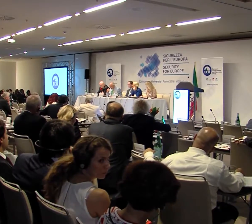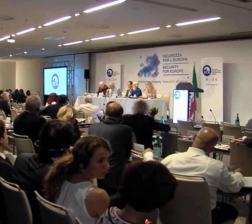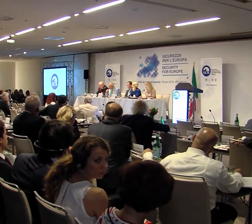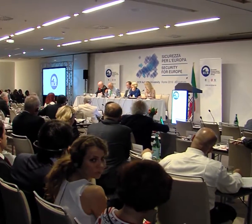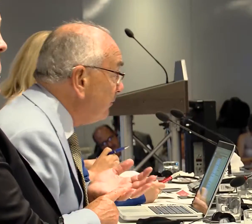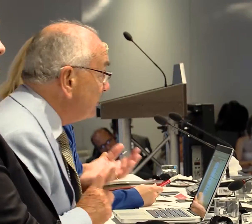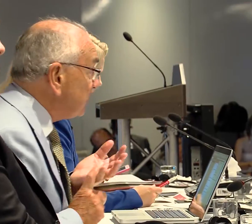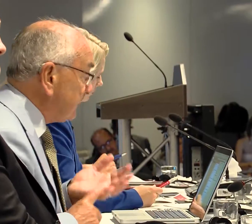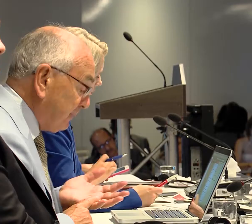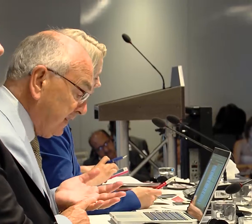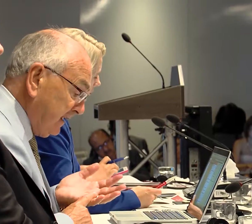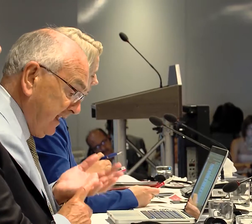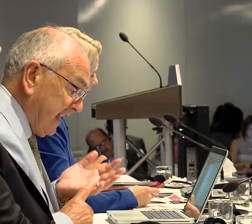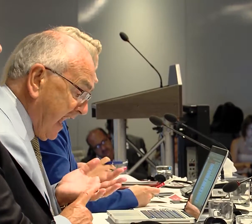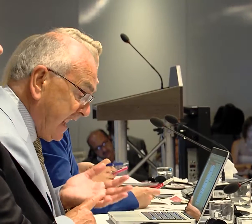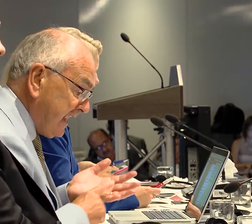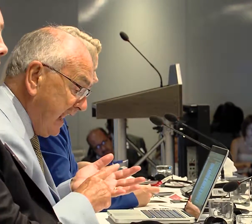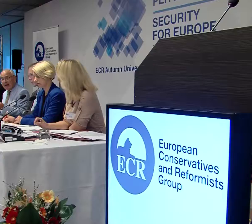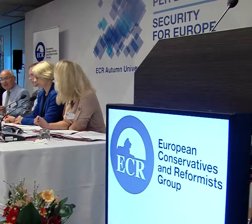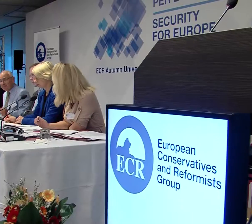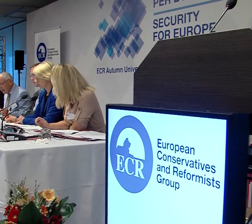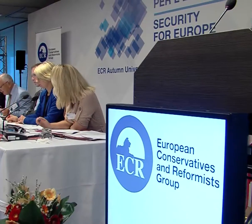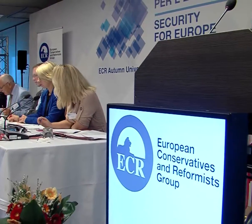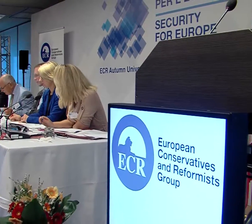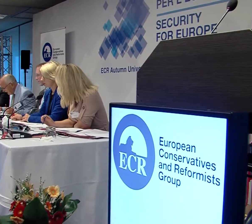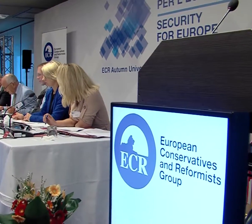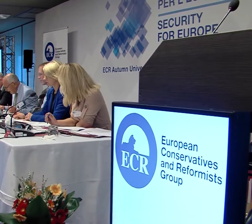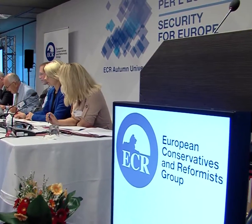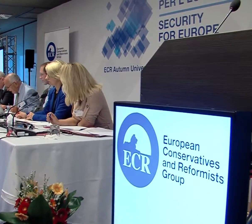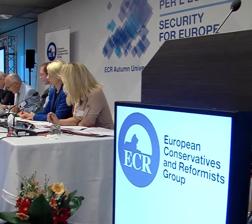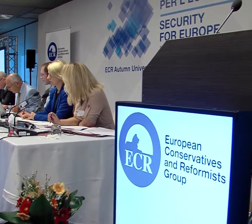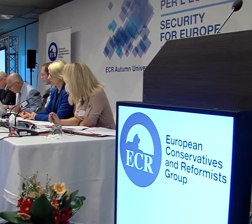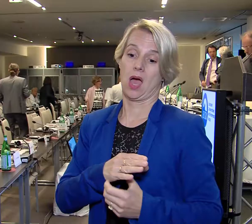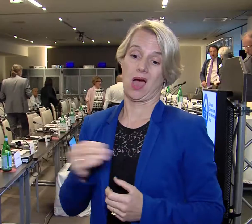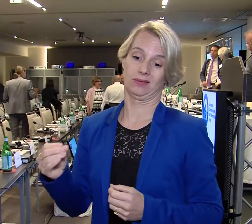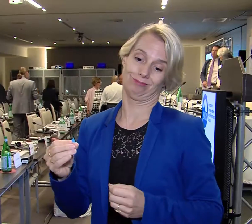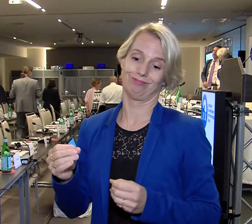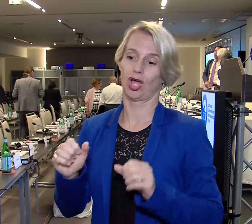and a transnational threat, we have to fight it in a common and transnational way.